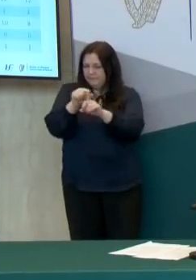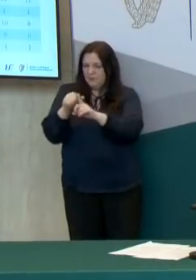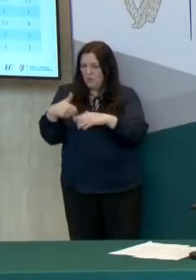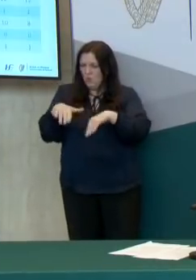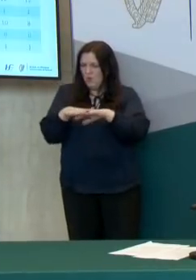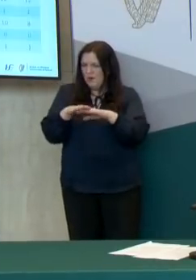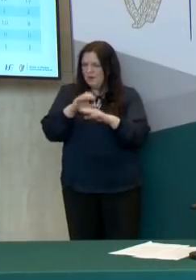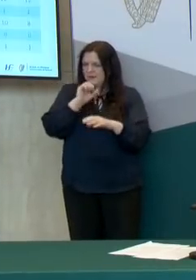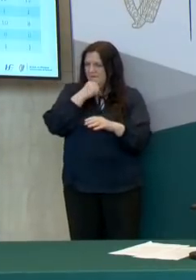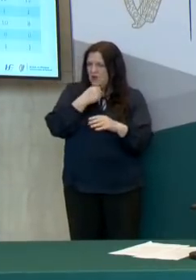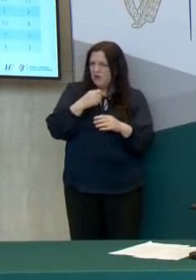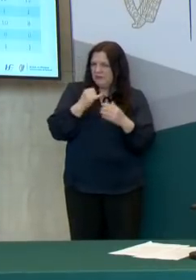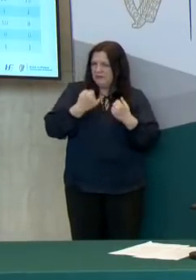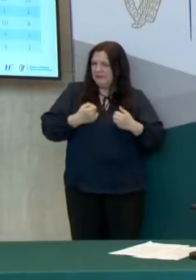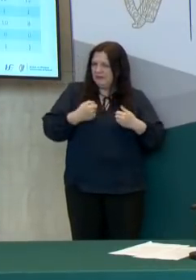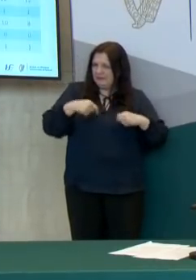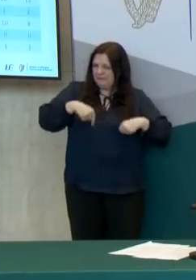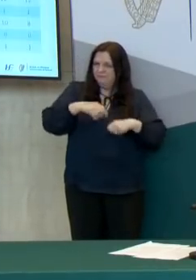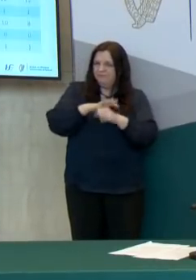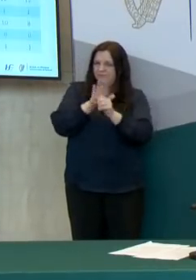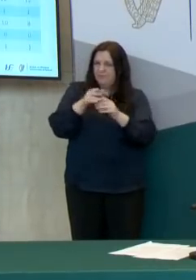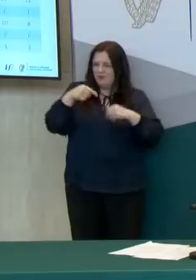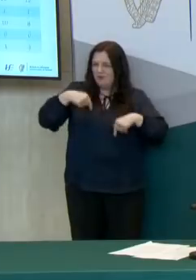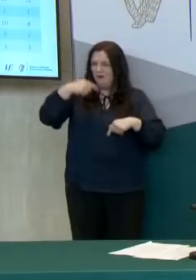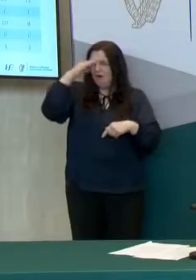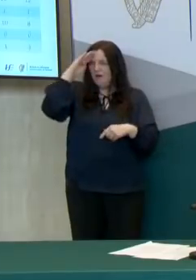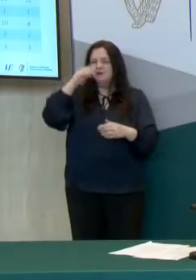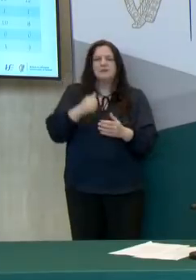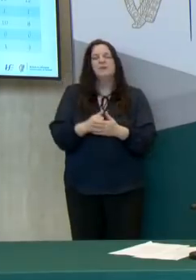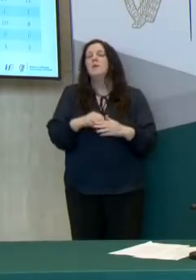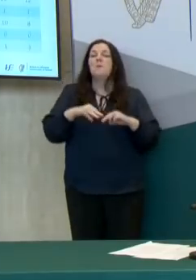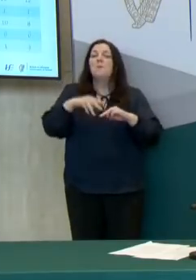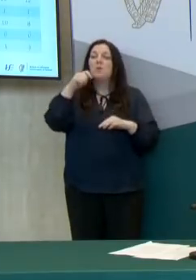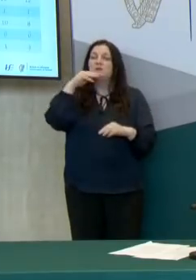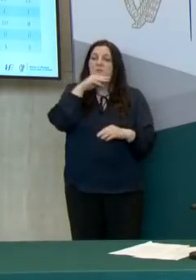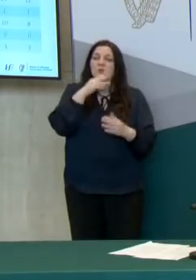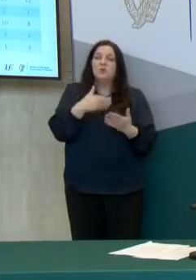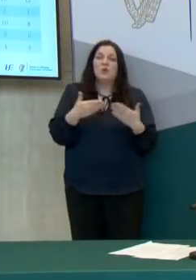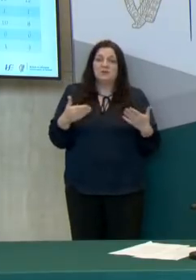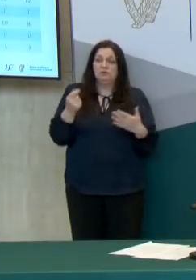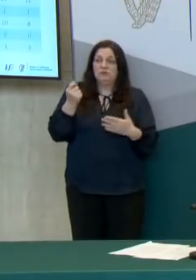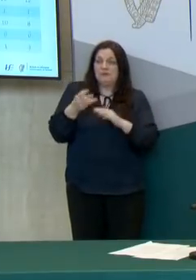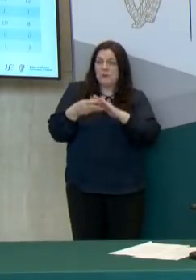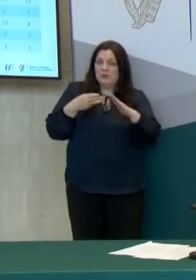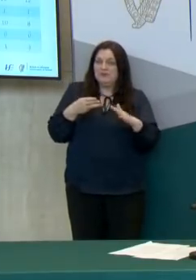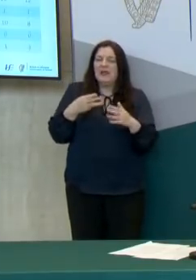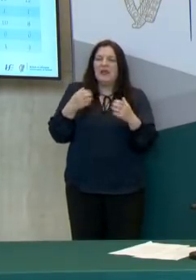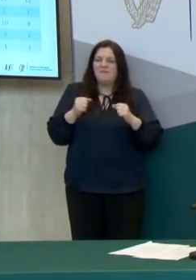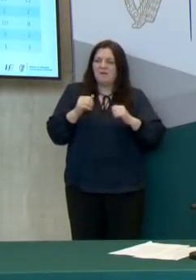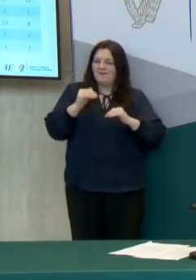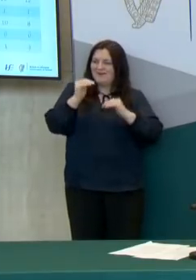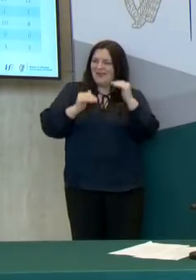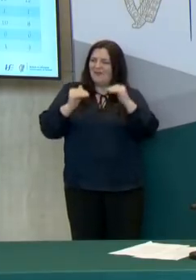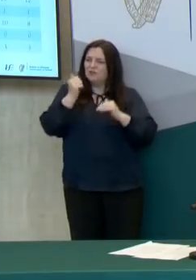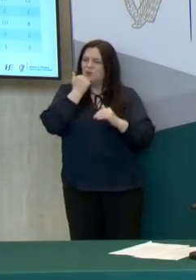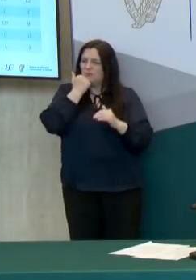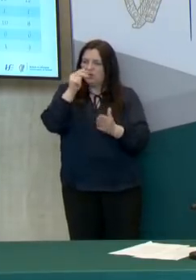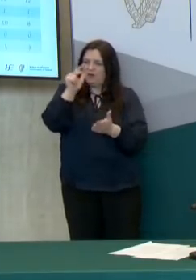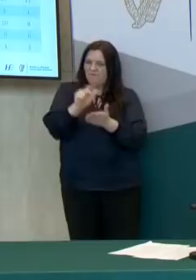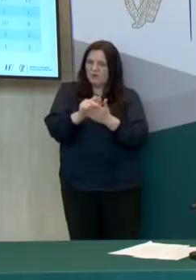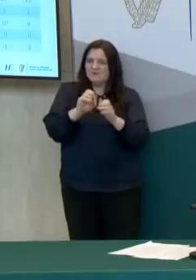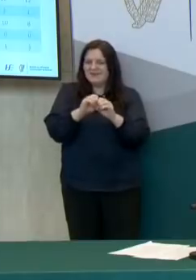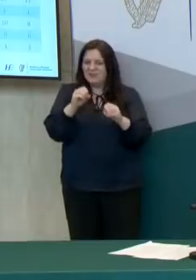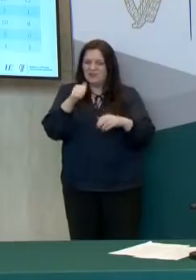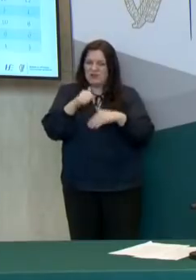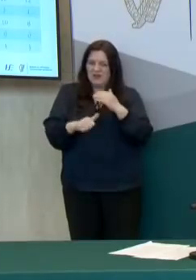disease in Ireland. One of the most important indicators in recent weeks has been the average number of cases confirmed per